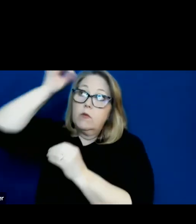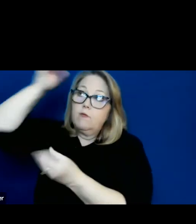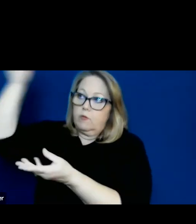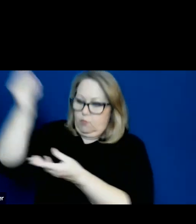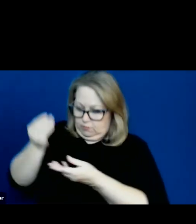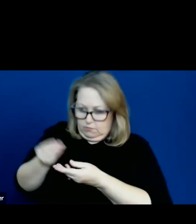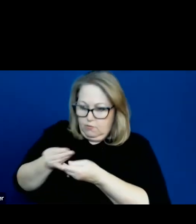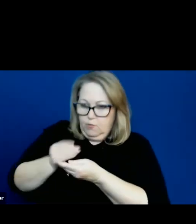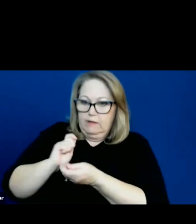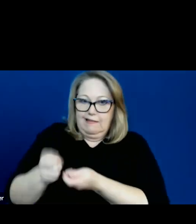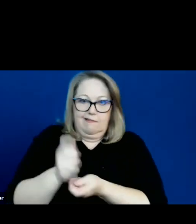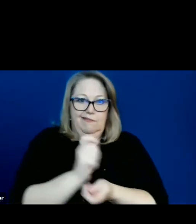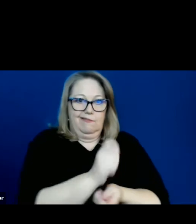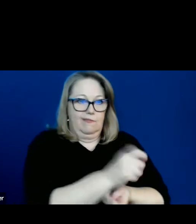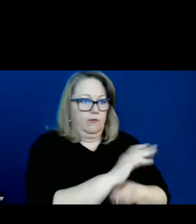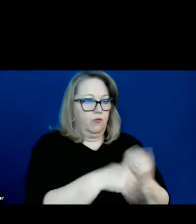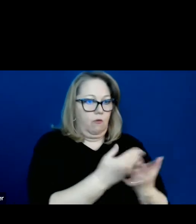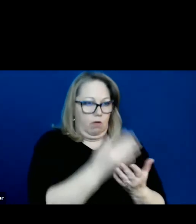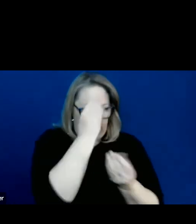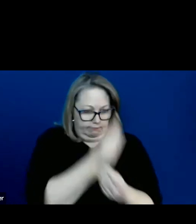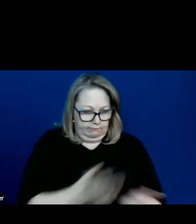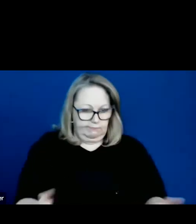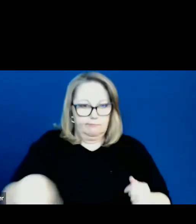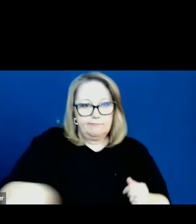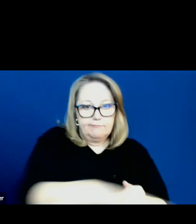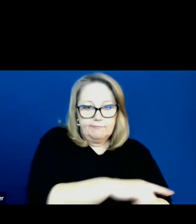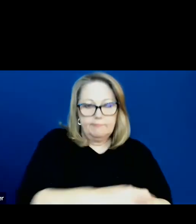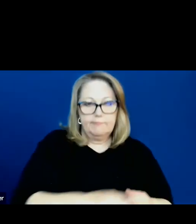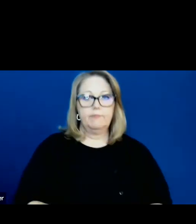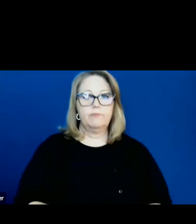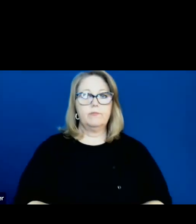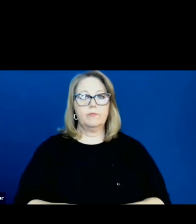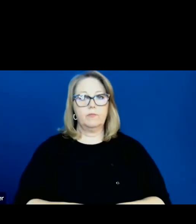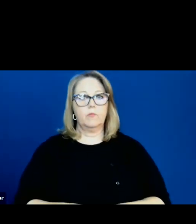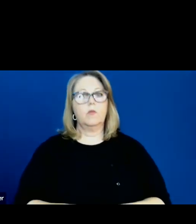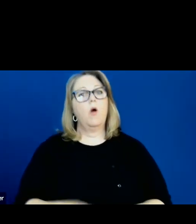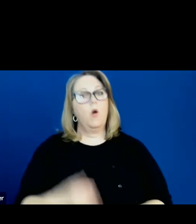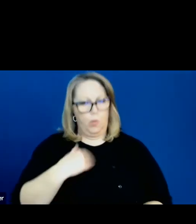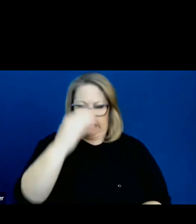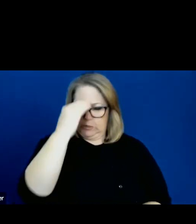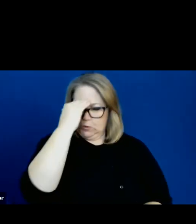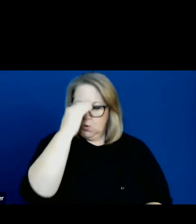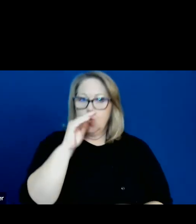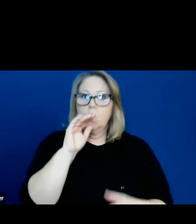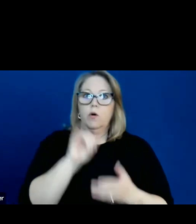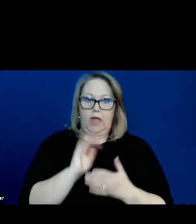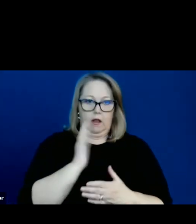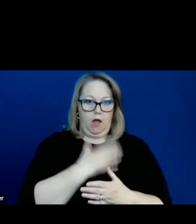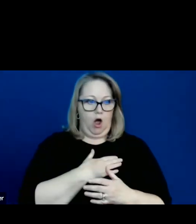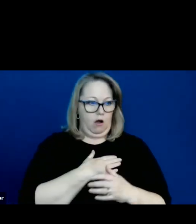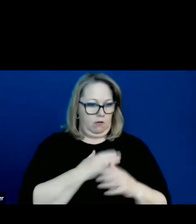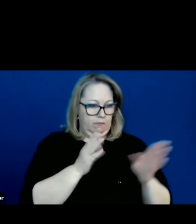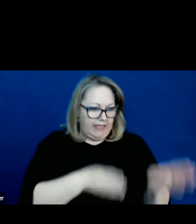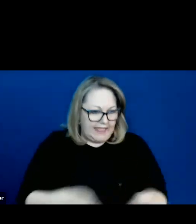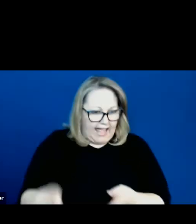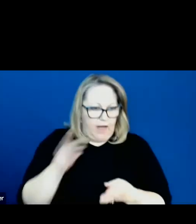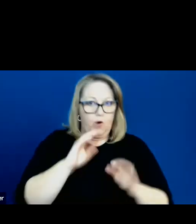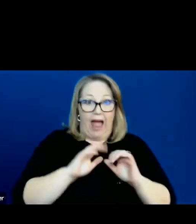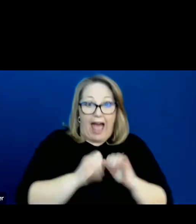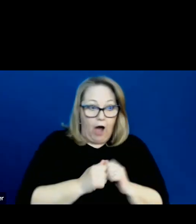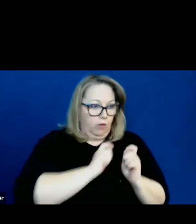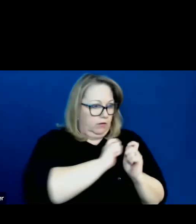While Nevada had the framework of pandemic influenza for planning, we knew that framework would have to be adjusted to meet the needs of